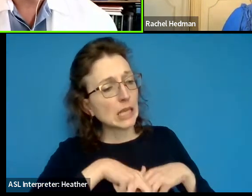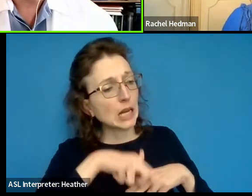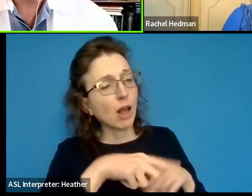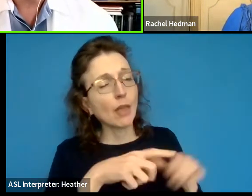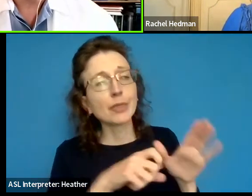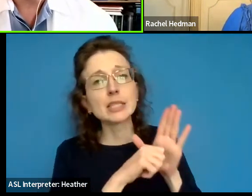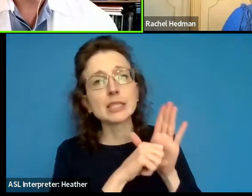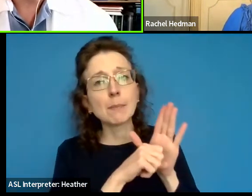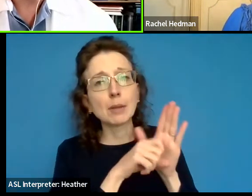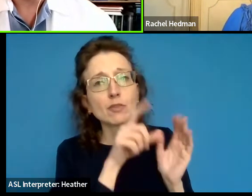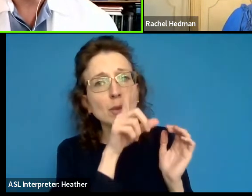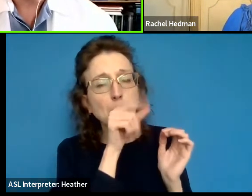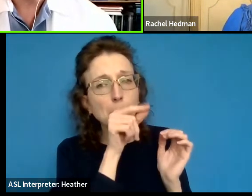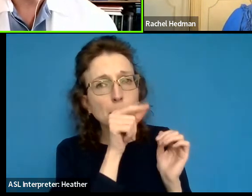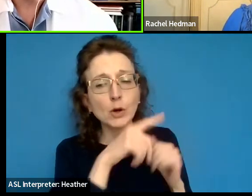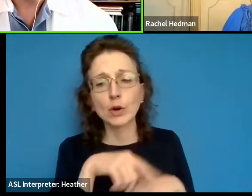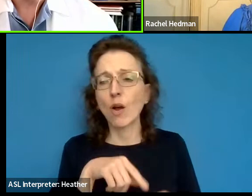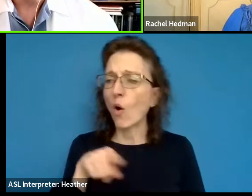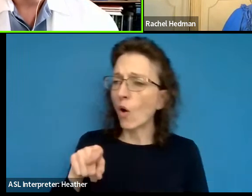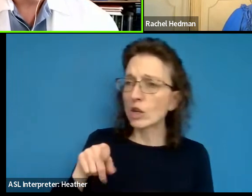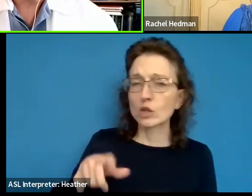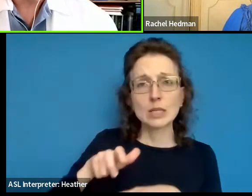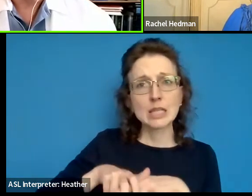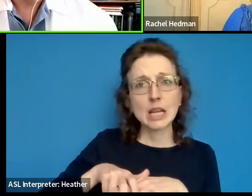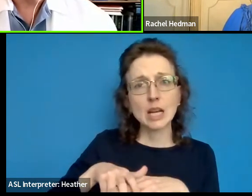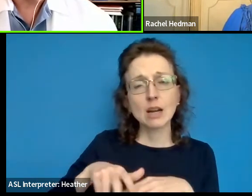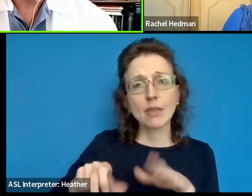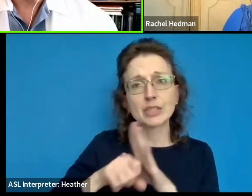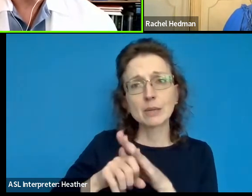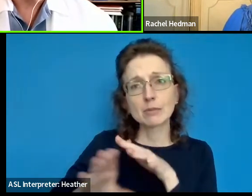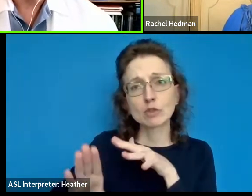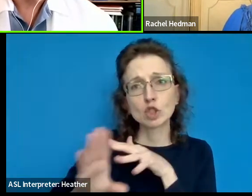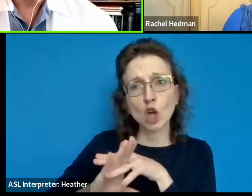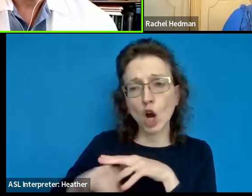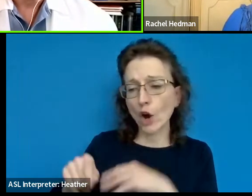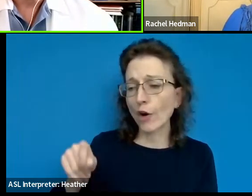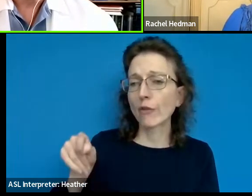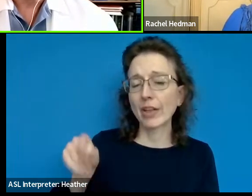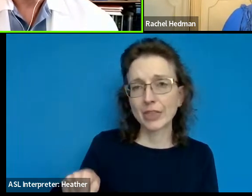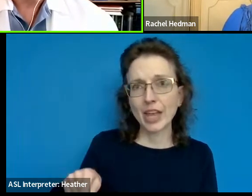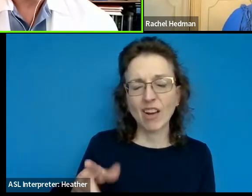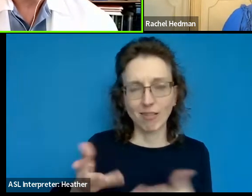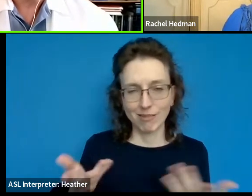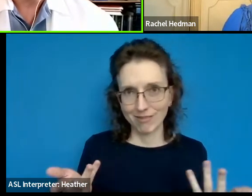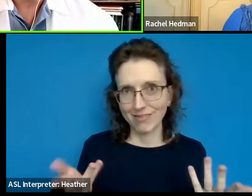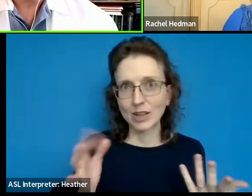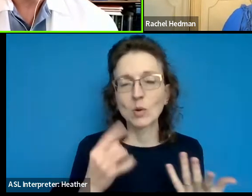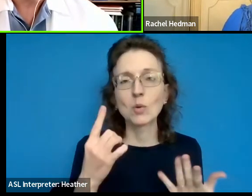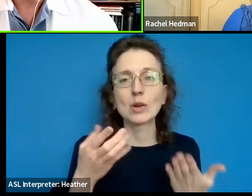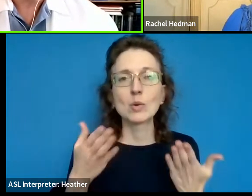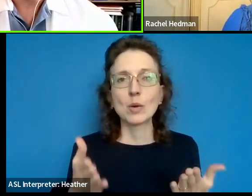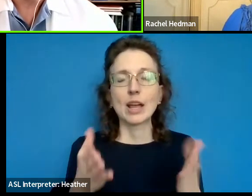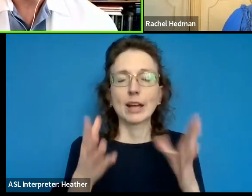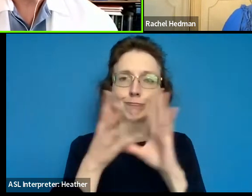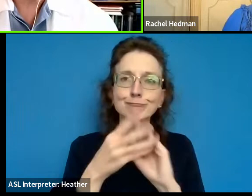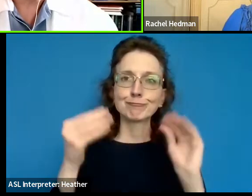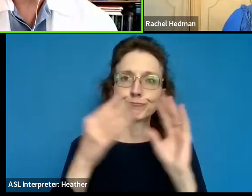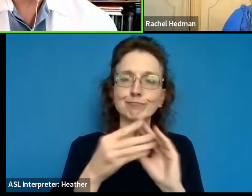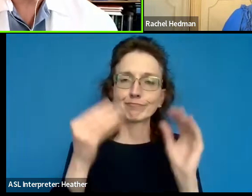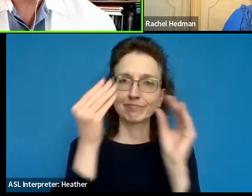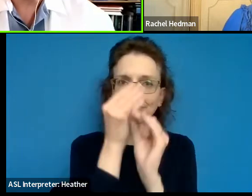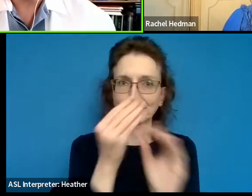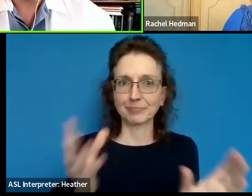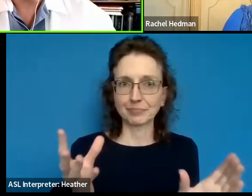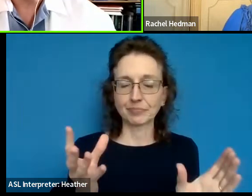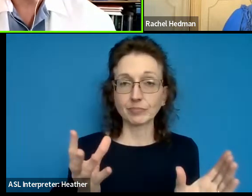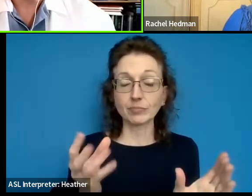of the bird or the shark or so forth. So that's one way to tell the story, or people